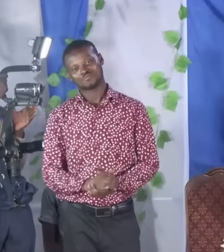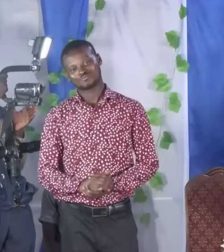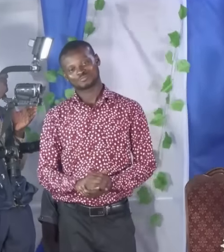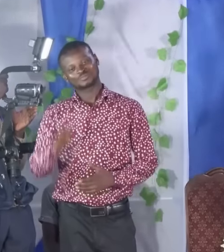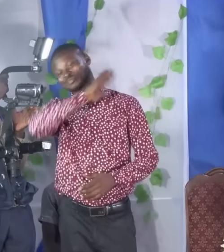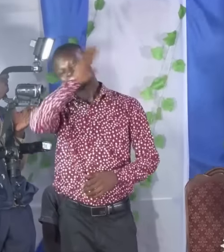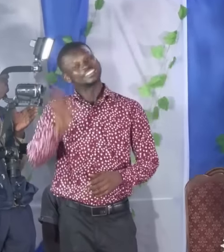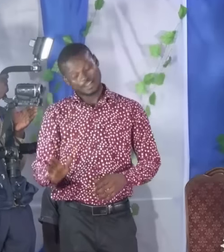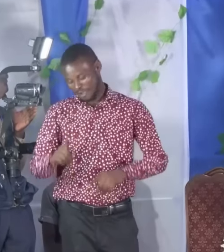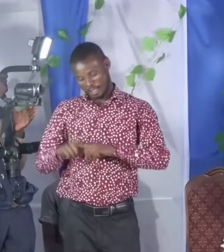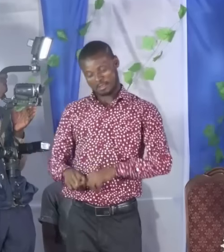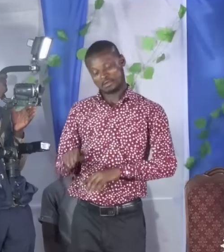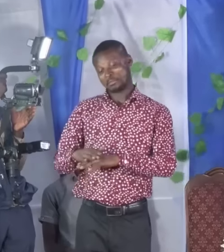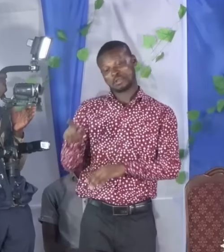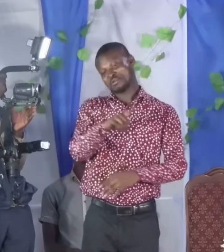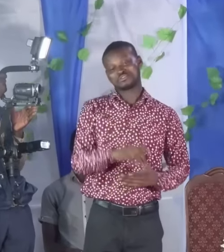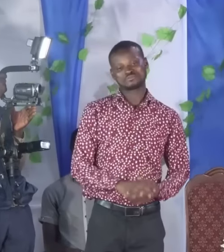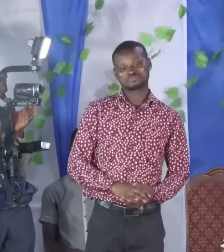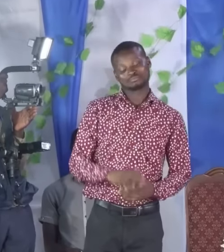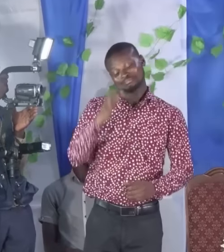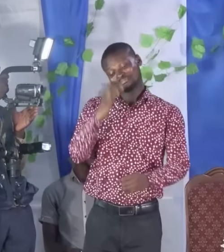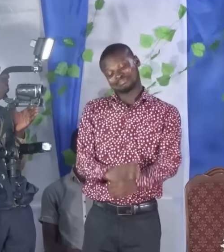question. Me dia magimi meto.